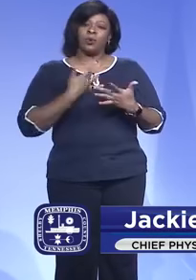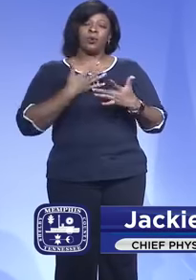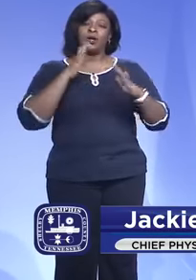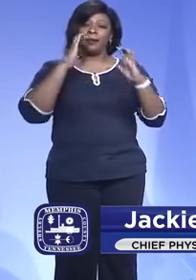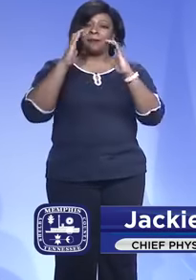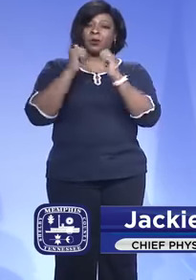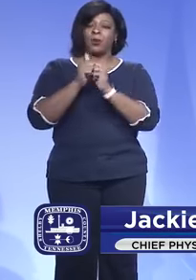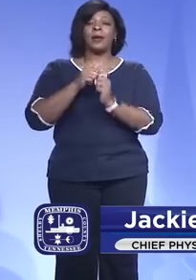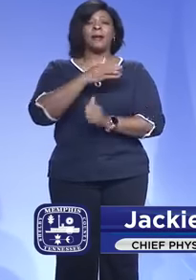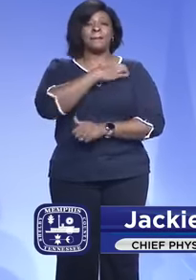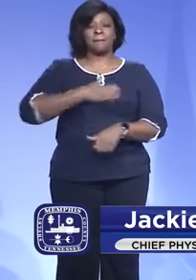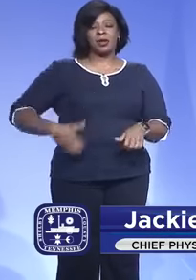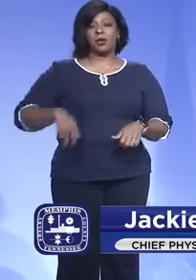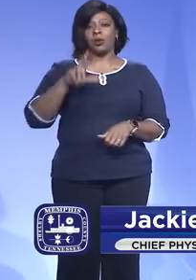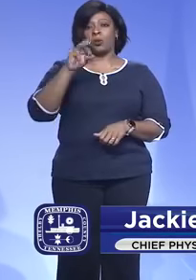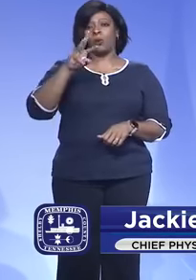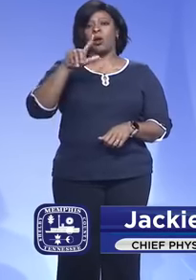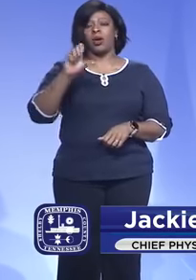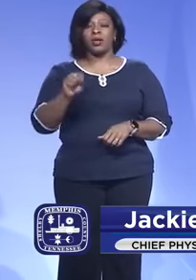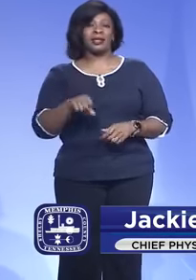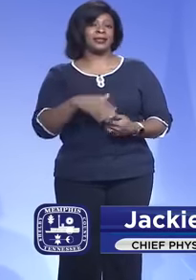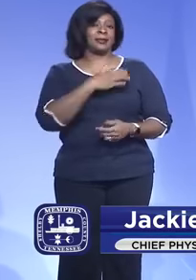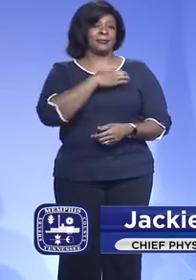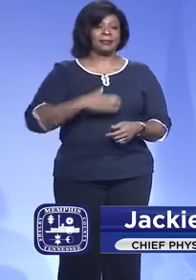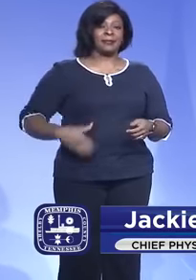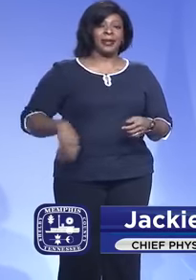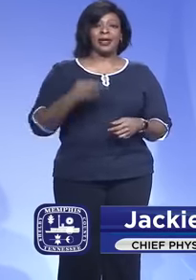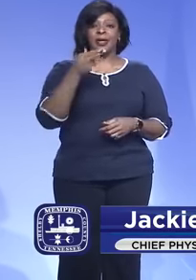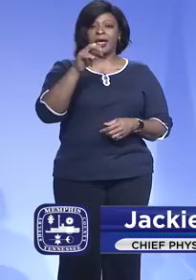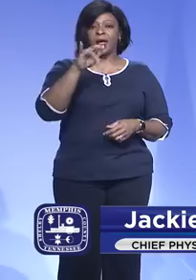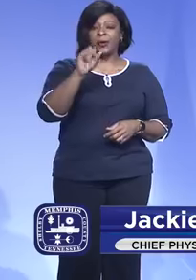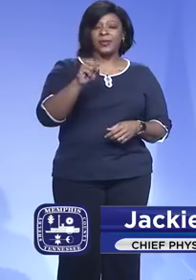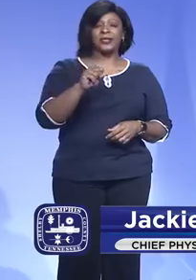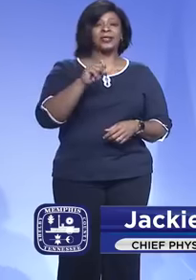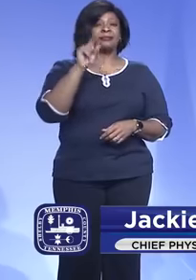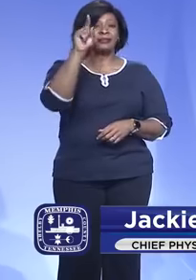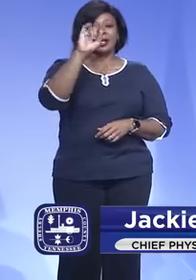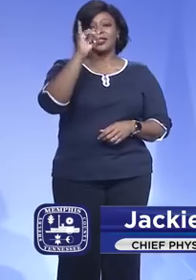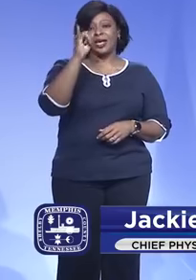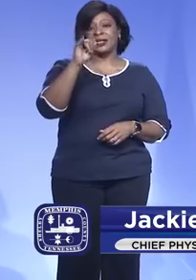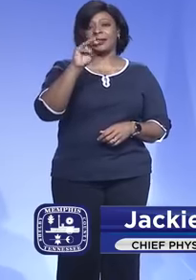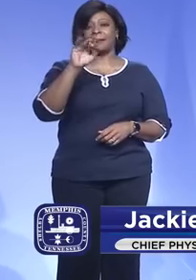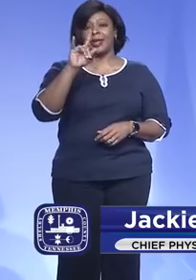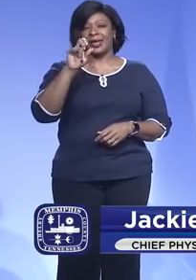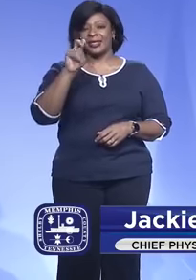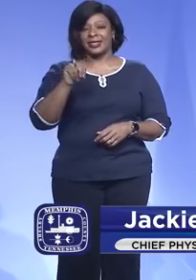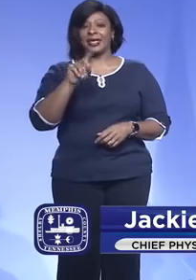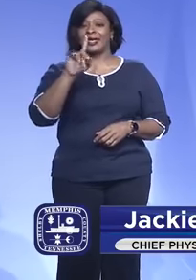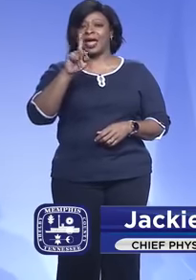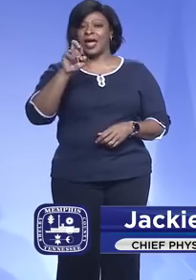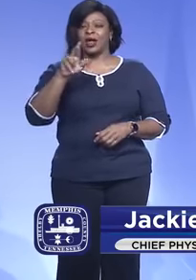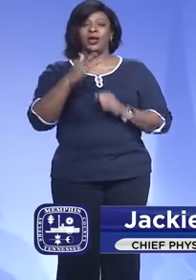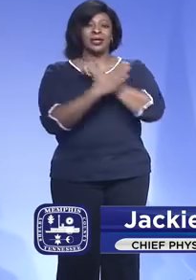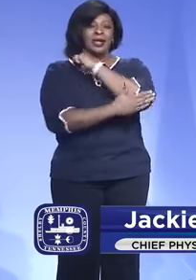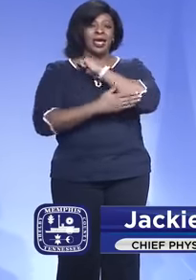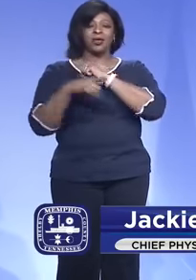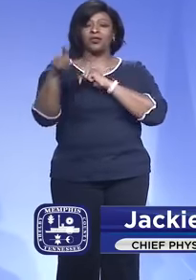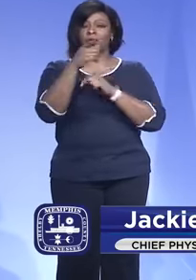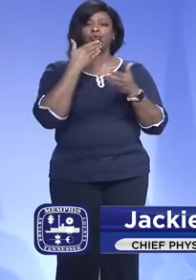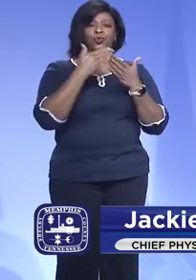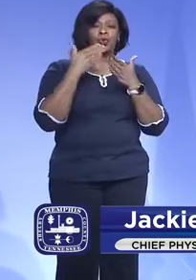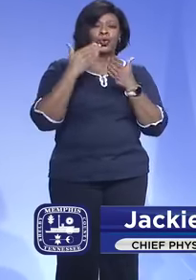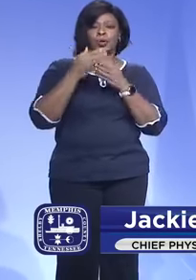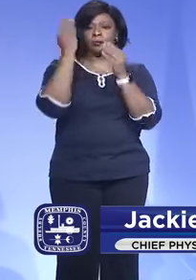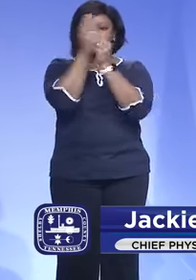communicating with Mayor Rawls and Mayor Harris and Conger and Jackson and Madison County and Mayor Young in Dyer County. They've all been very good at getting